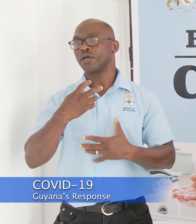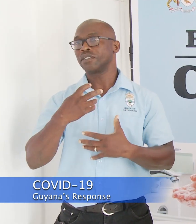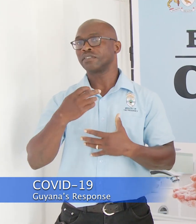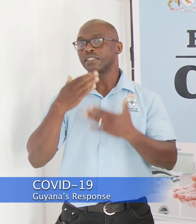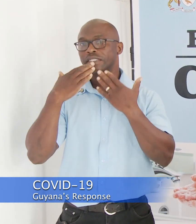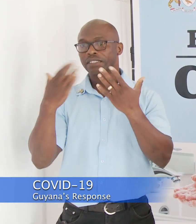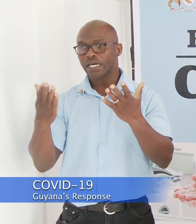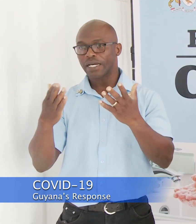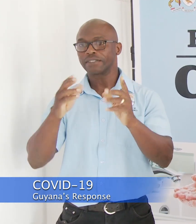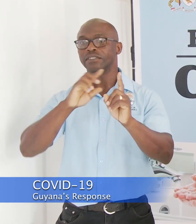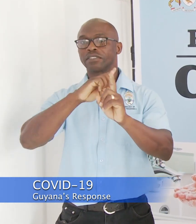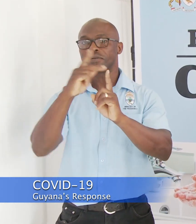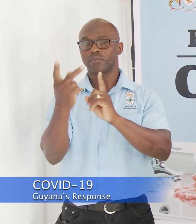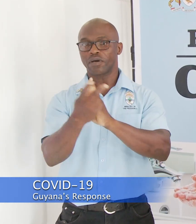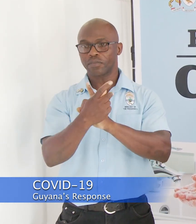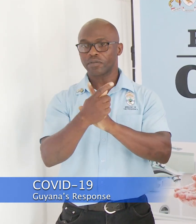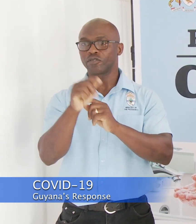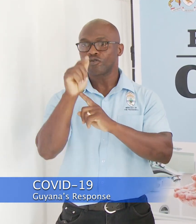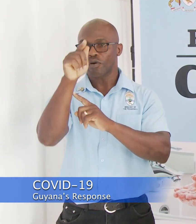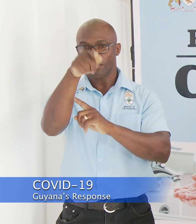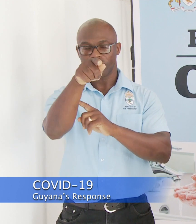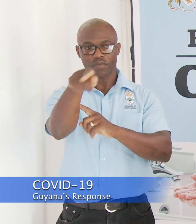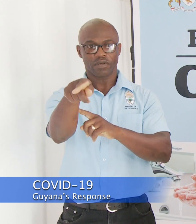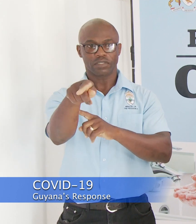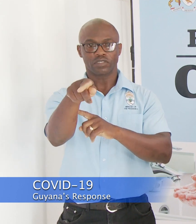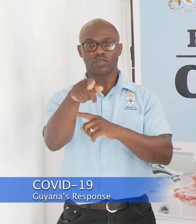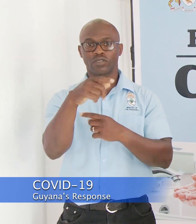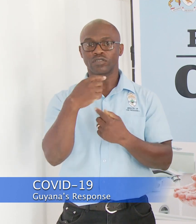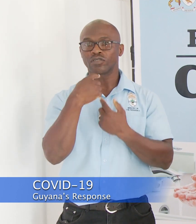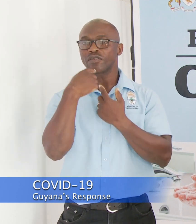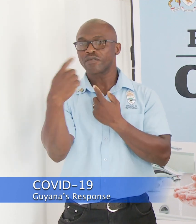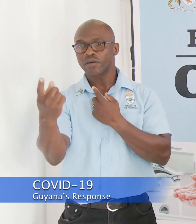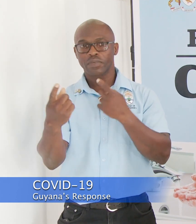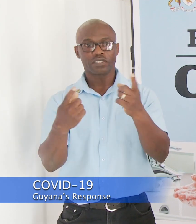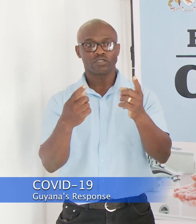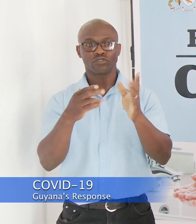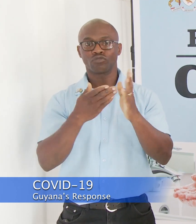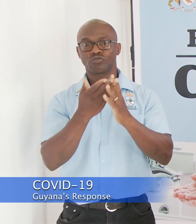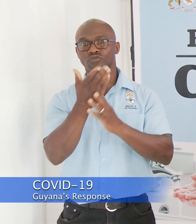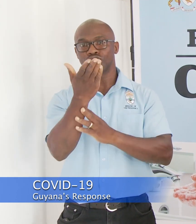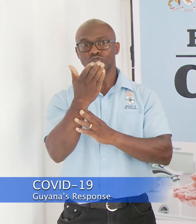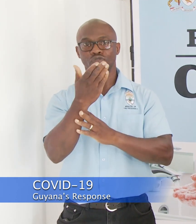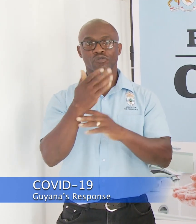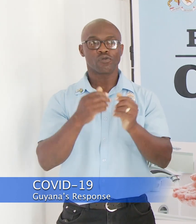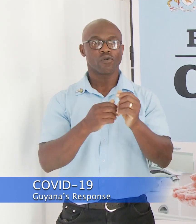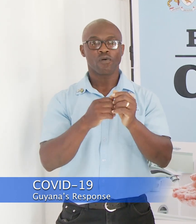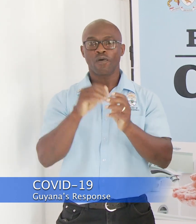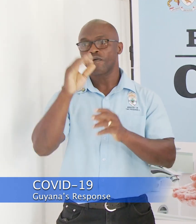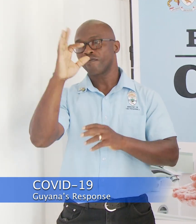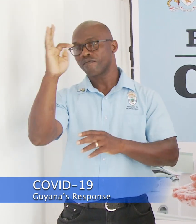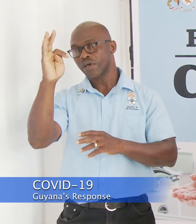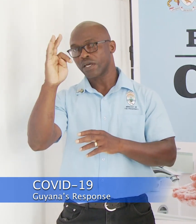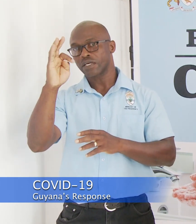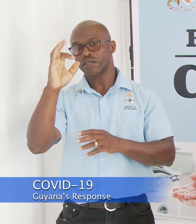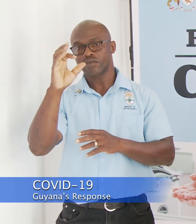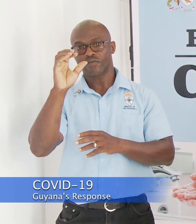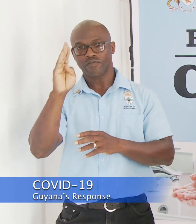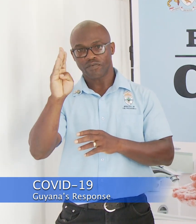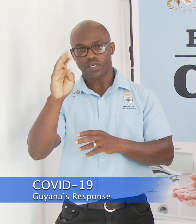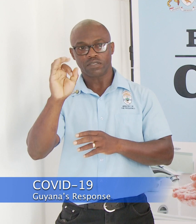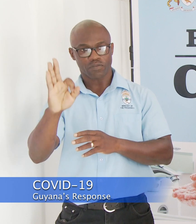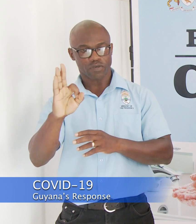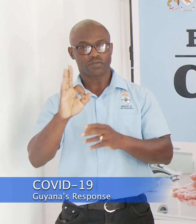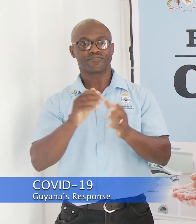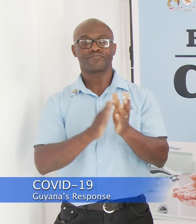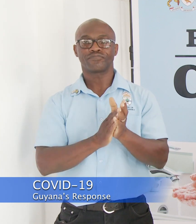general public for voicing their concerns through social media, and I hope that my